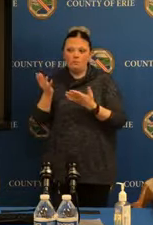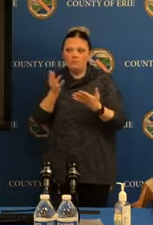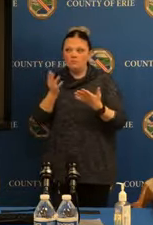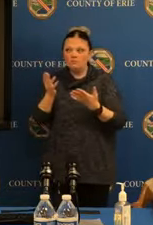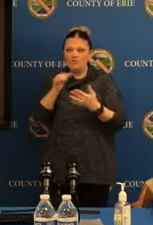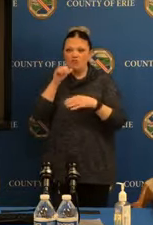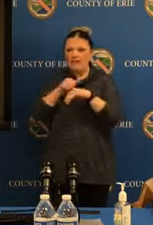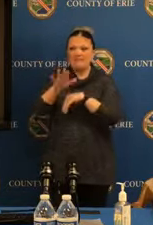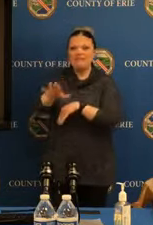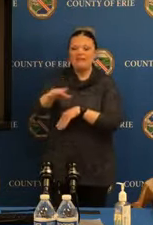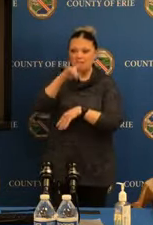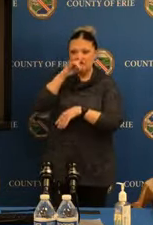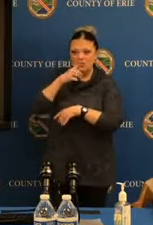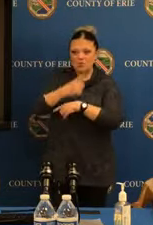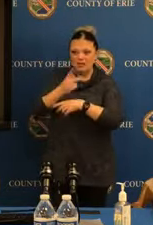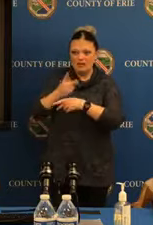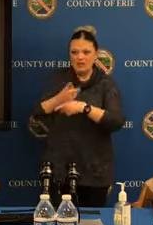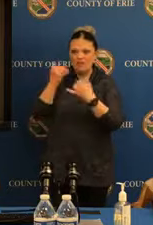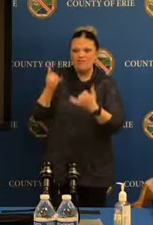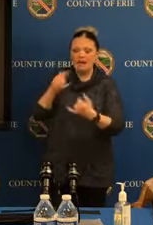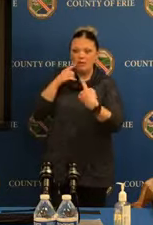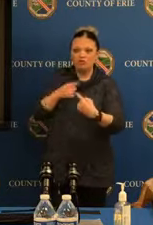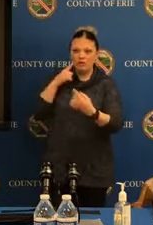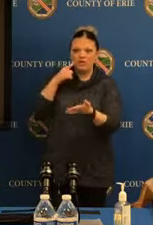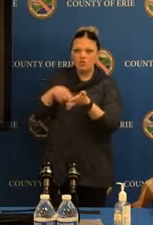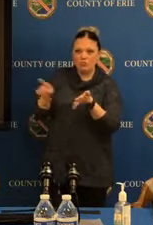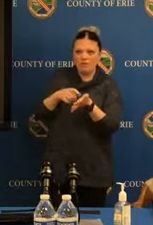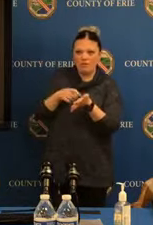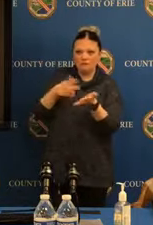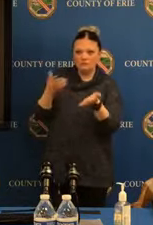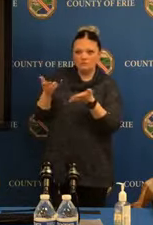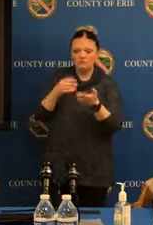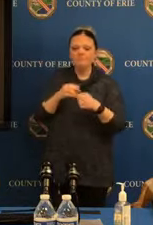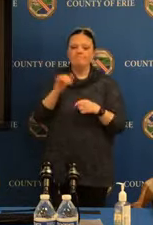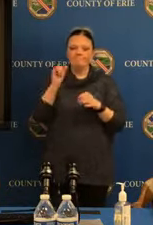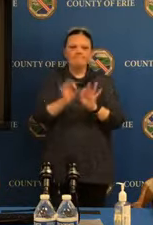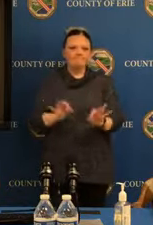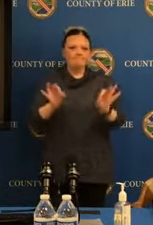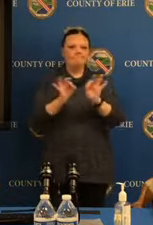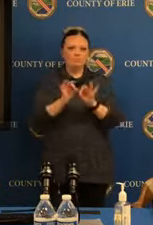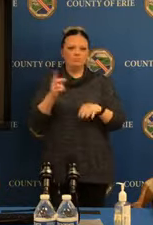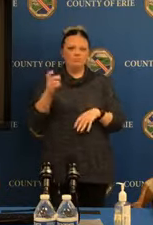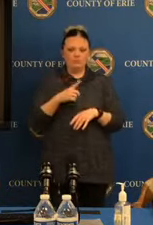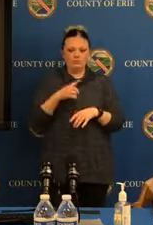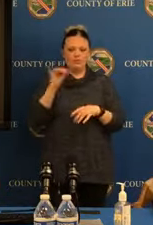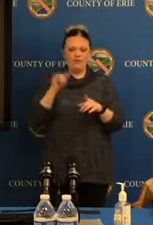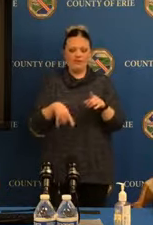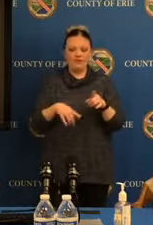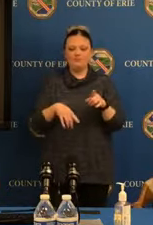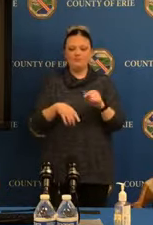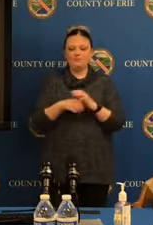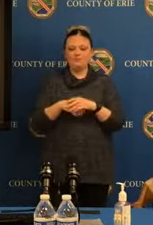aren't sending their kids to daycare, and now they're struggling to pay bills. Sure, it's an important question. So the question was